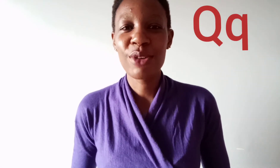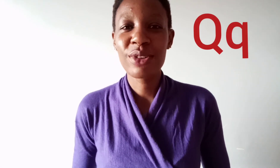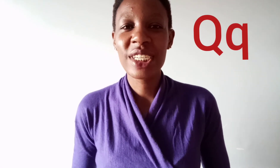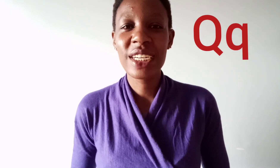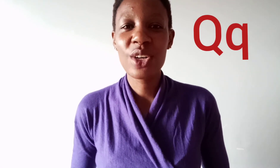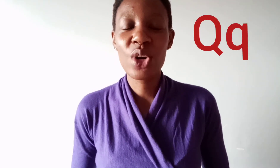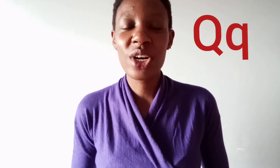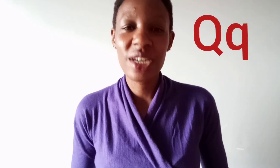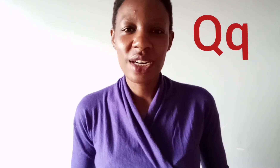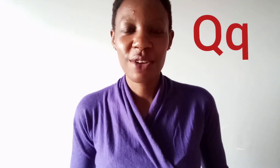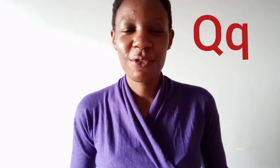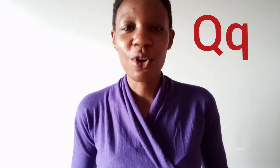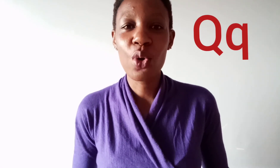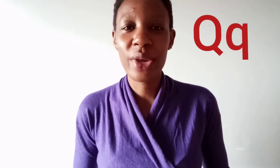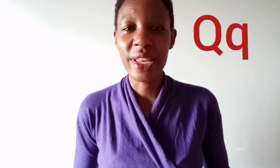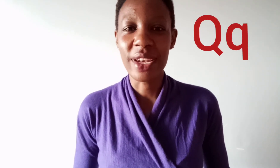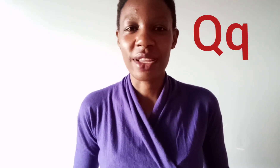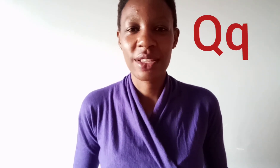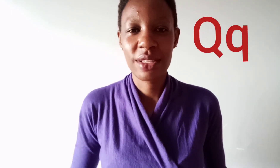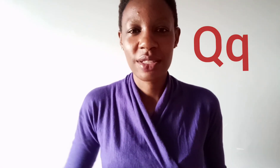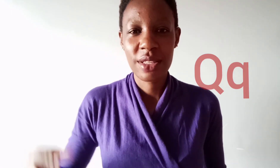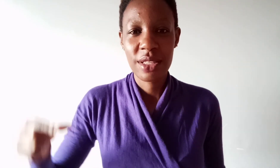sound K for queen.